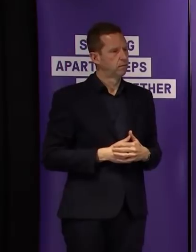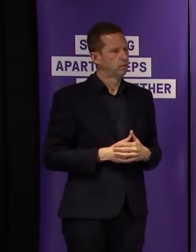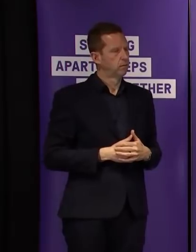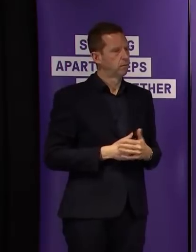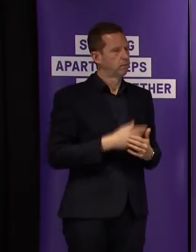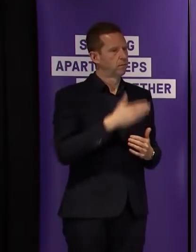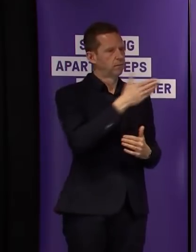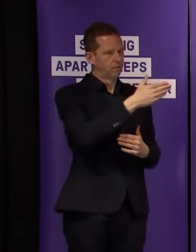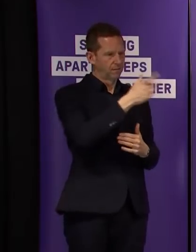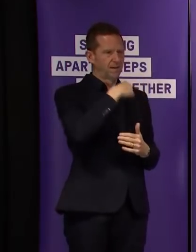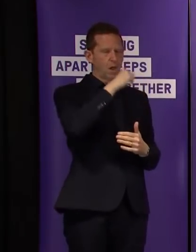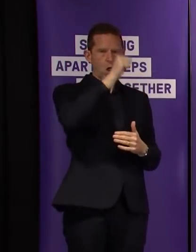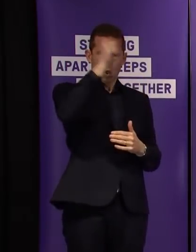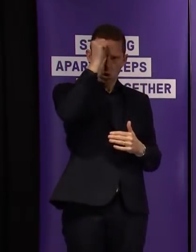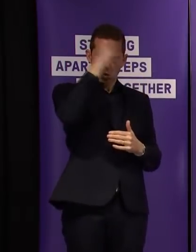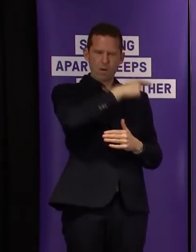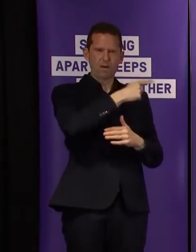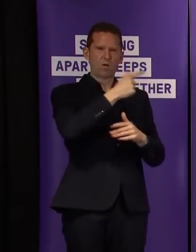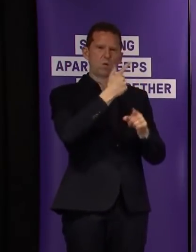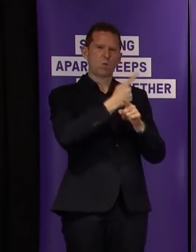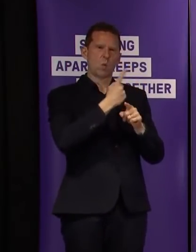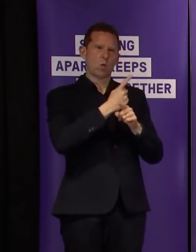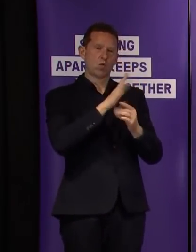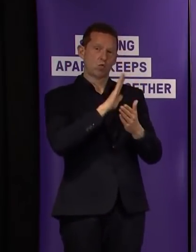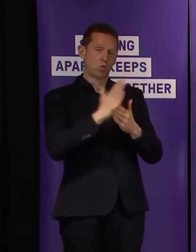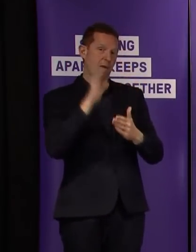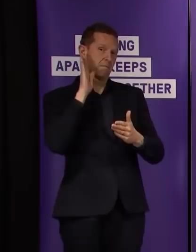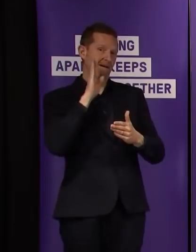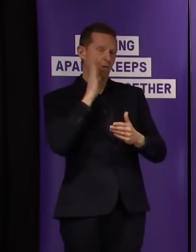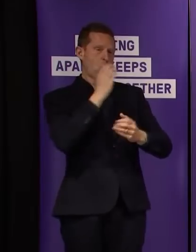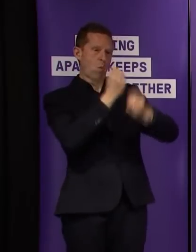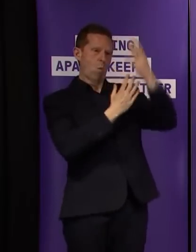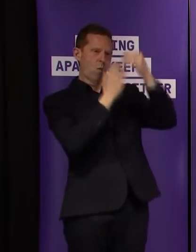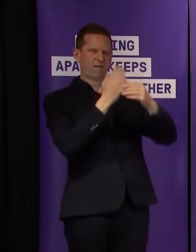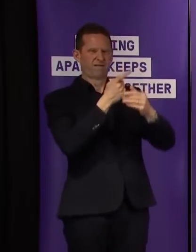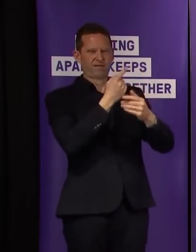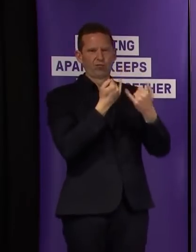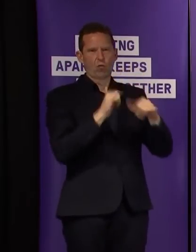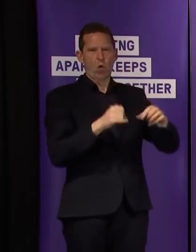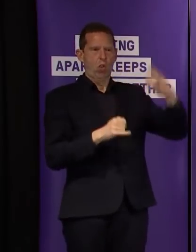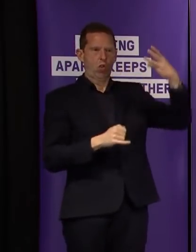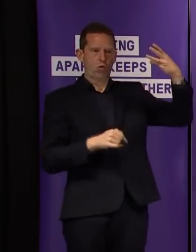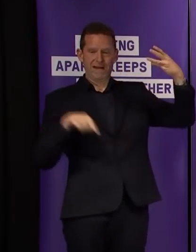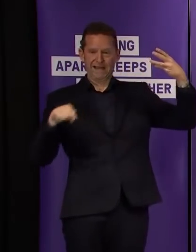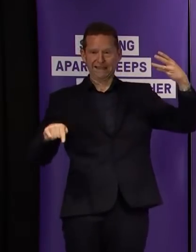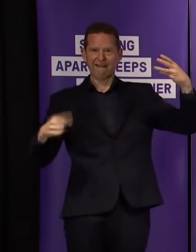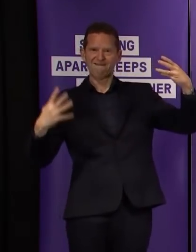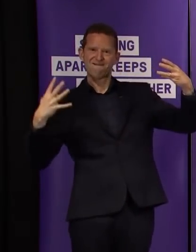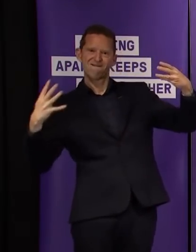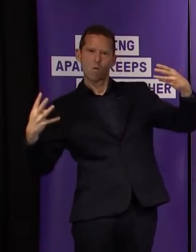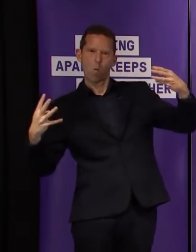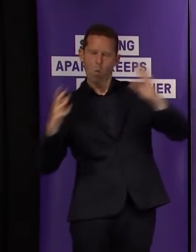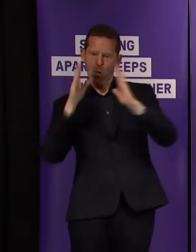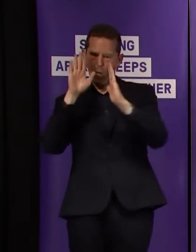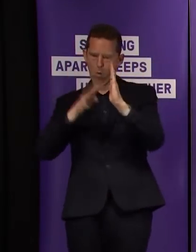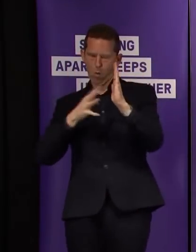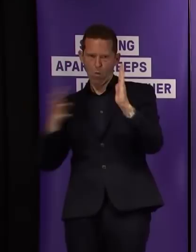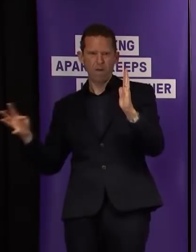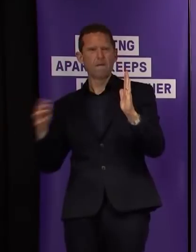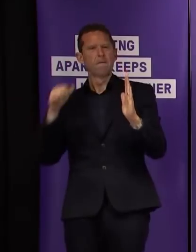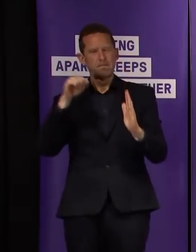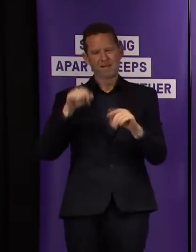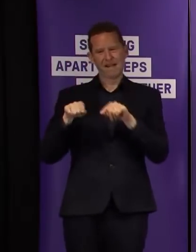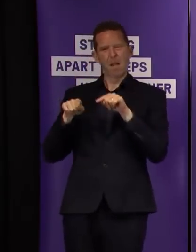are three lights, but is this the traffic light system you were referring to? Yeah, this broadly reflects a staged,